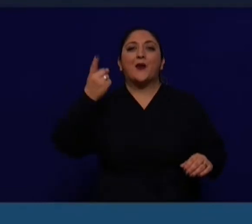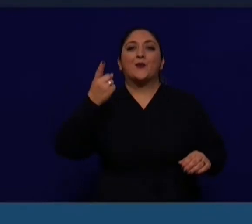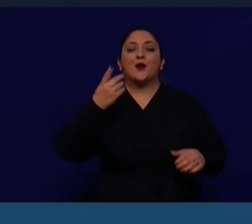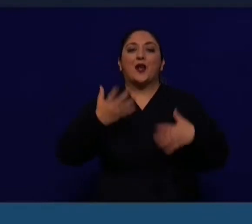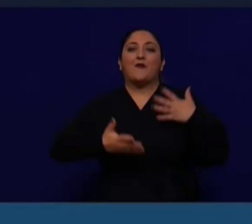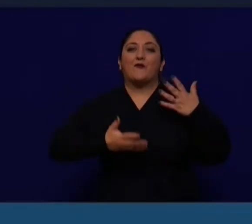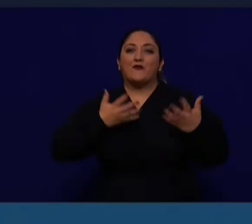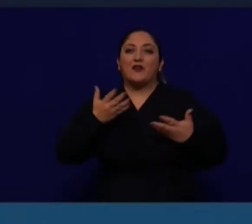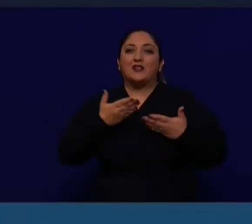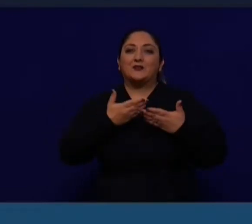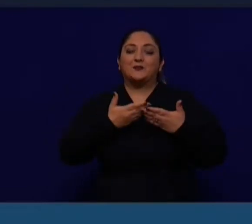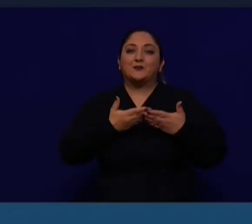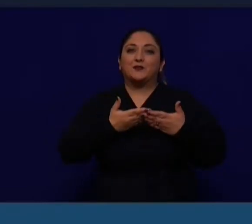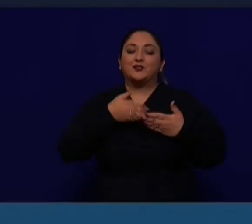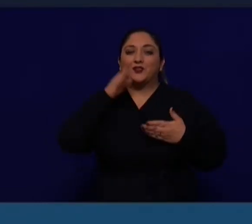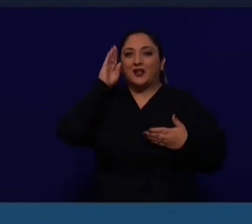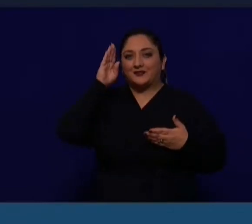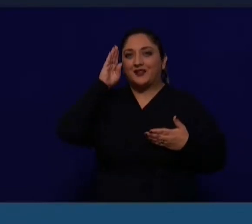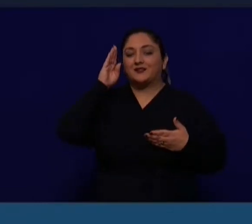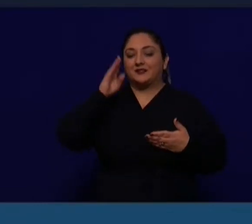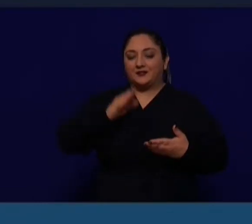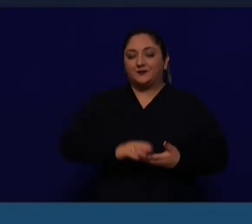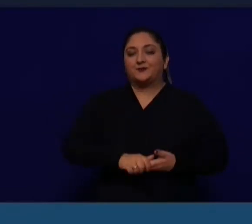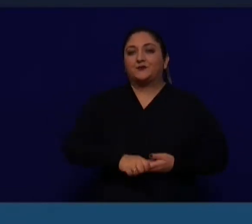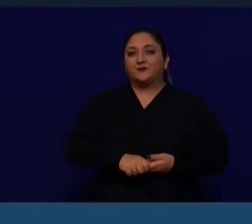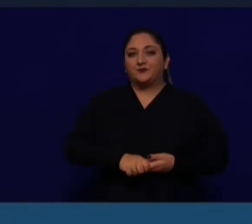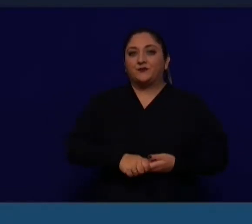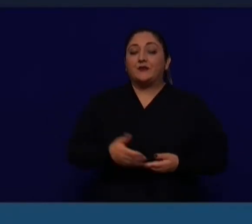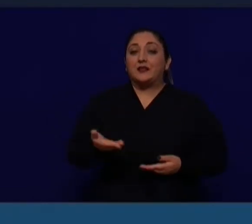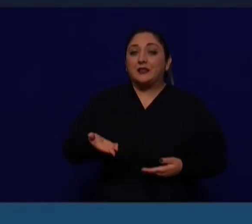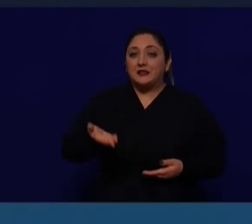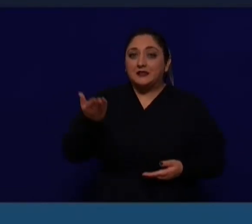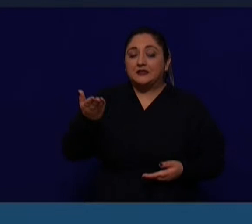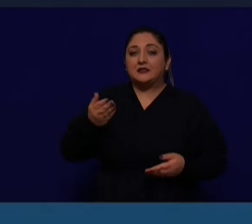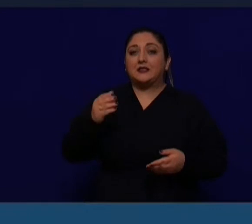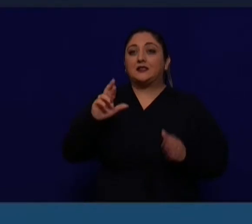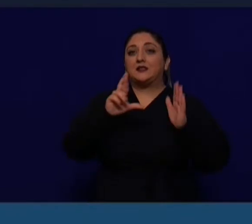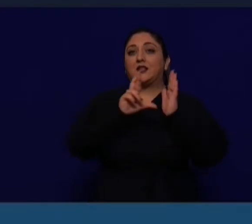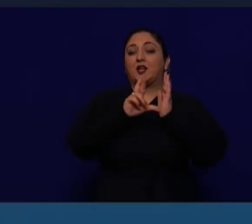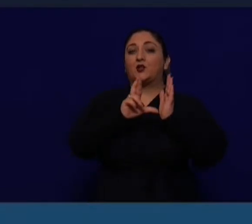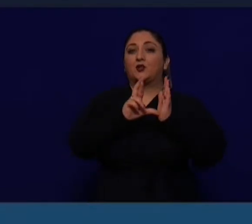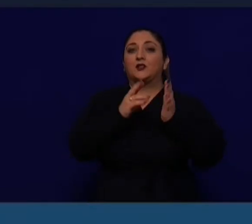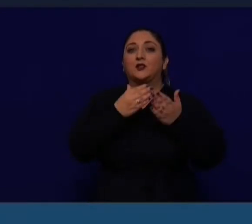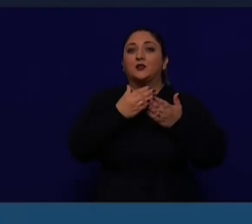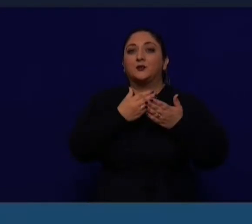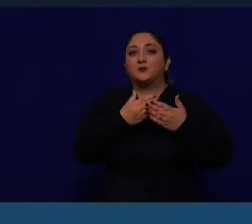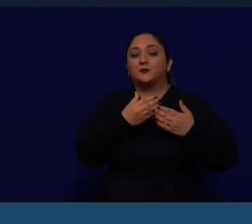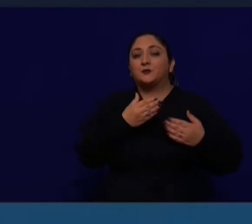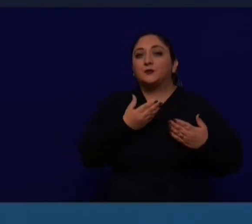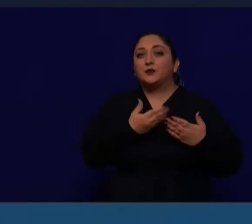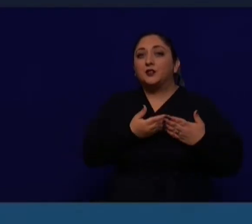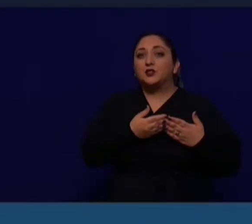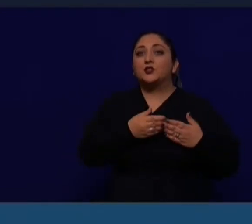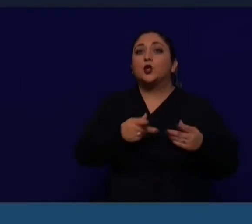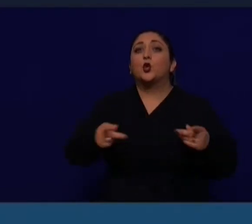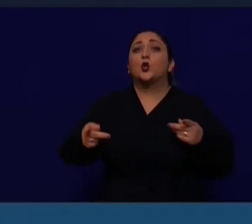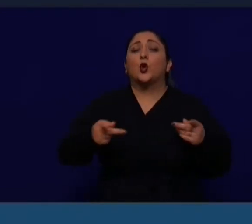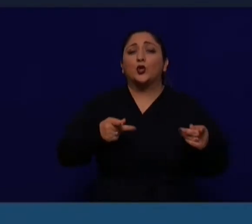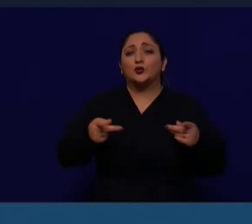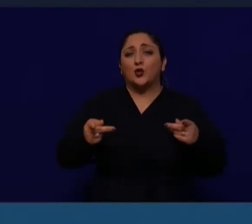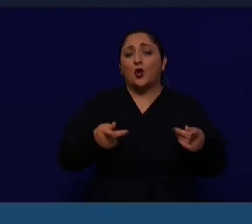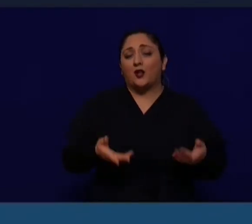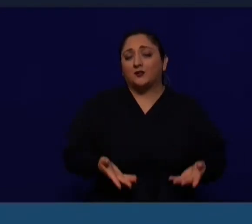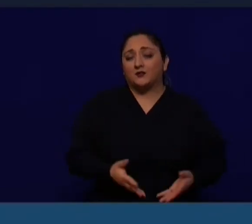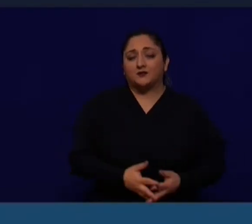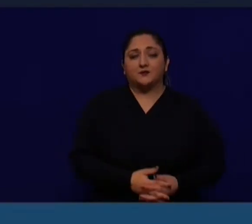u għalhekk li propju aħna żidna aktar miżuri biex aħna tara kif tista' tikkontrolla dan